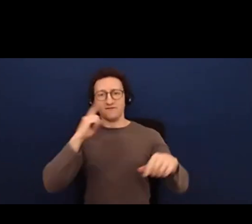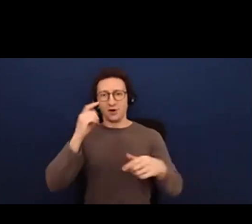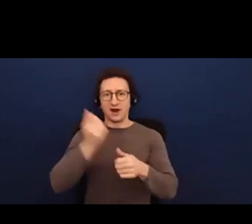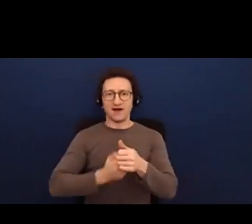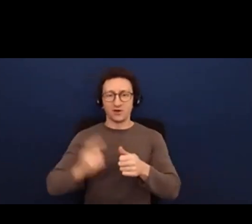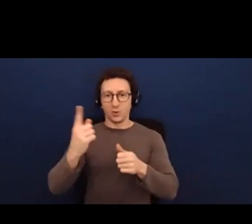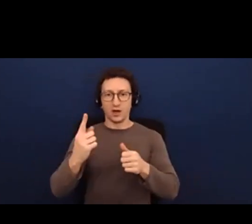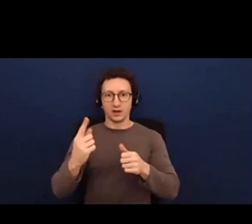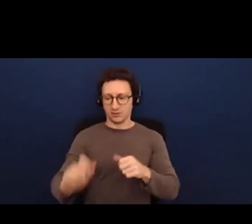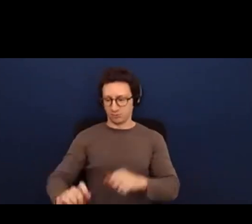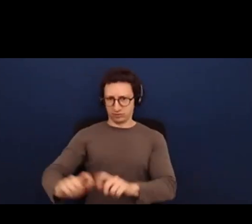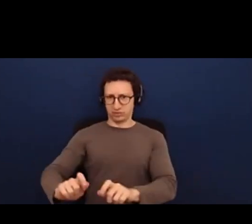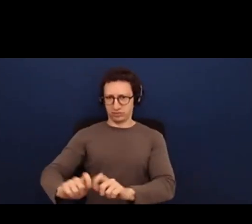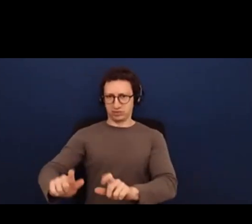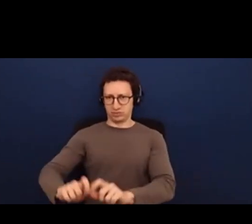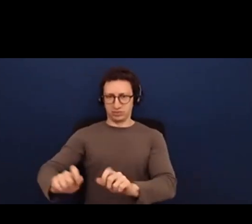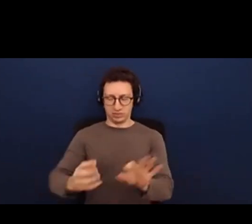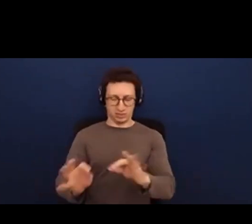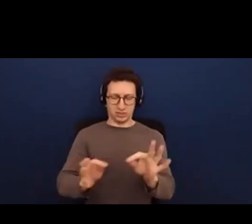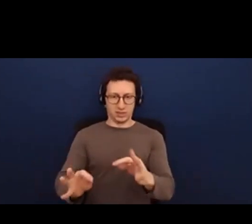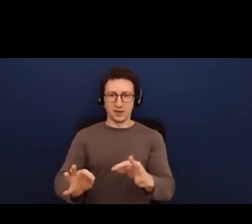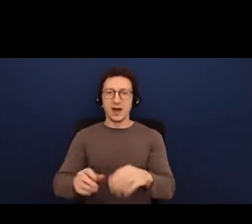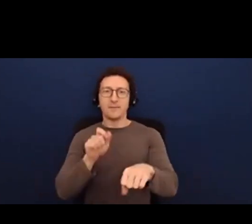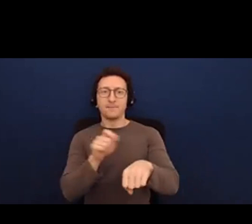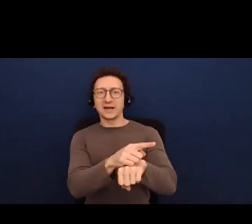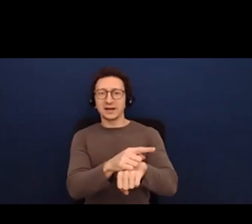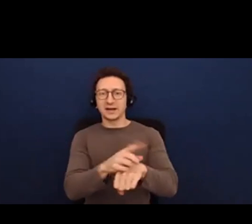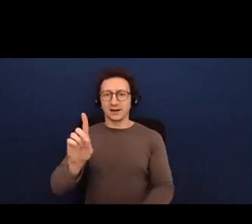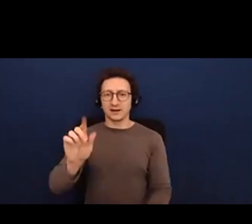that's distracting, but direct it to David